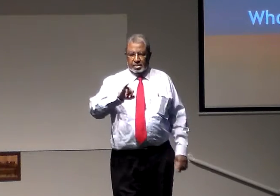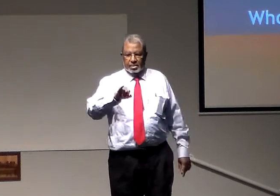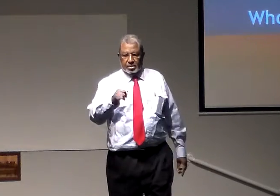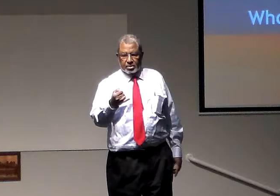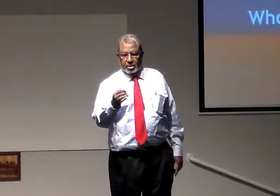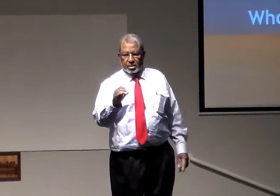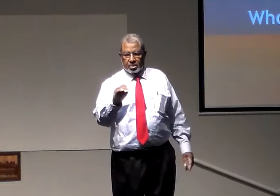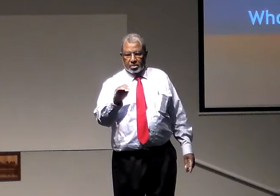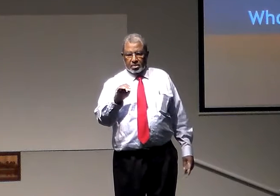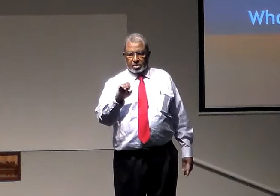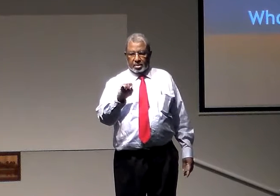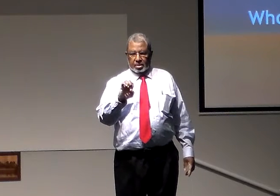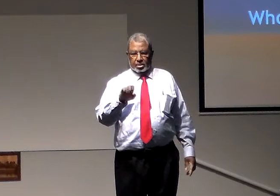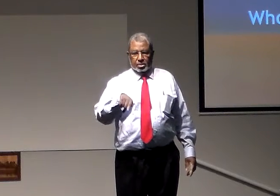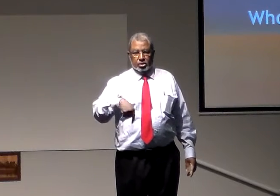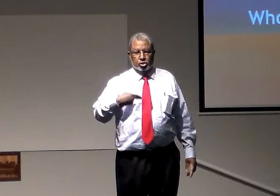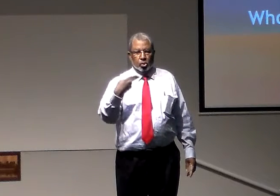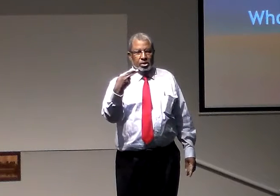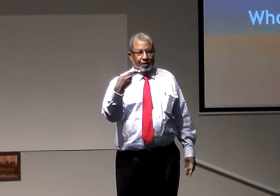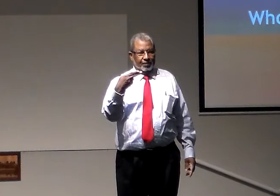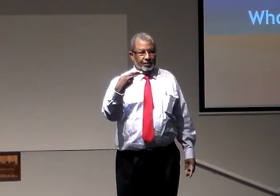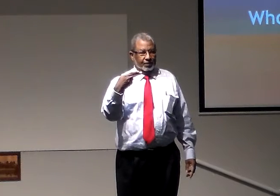Who is Joseph?